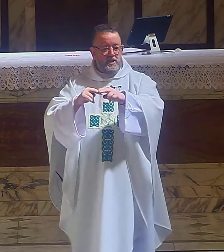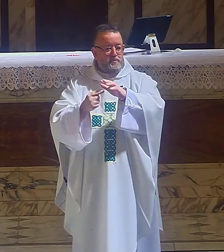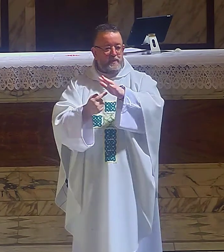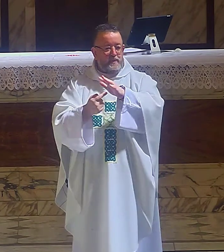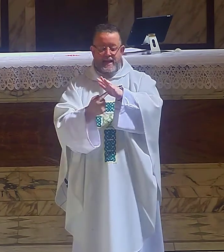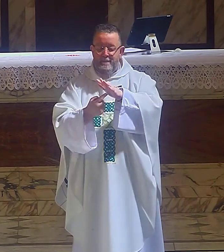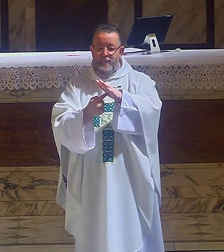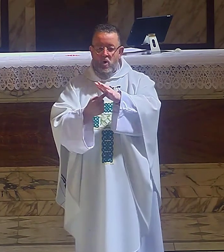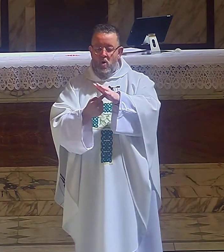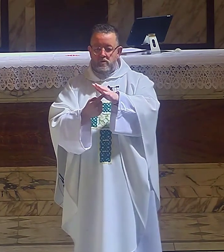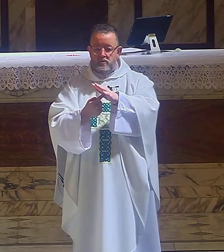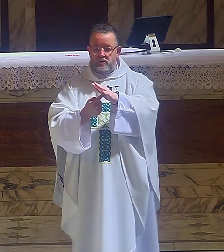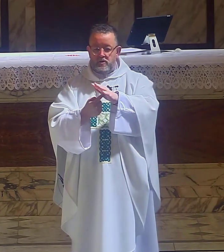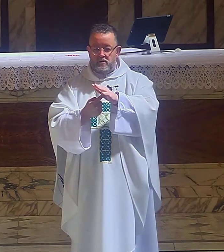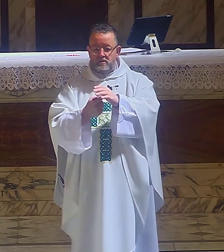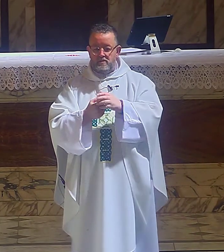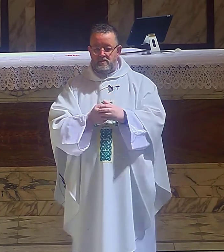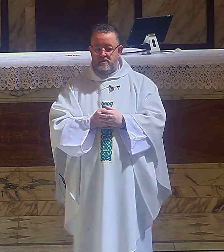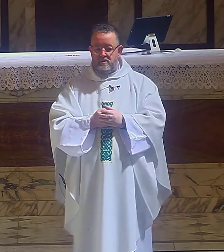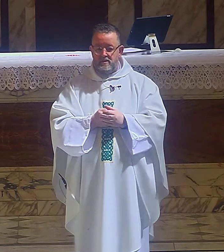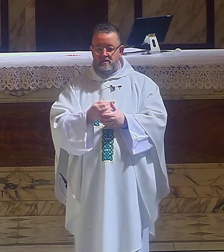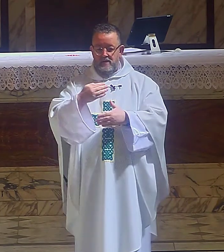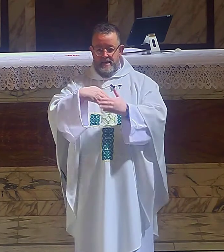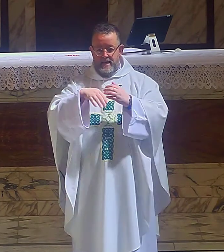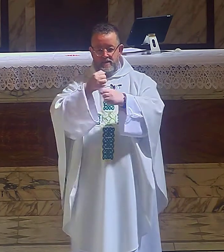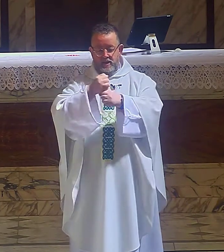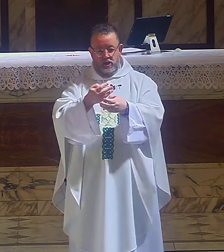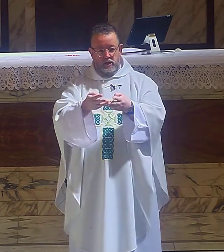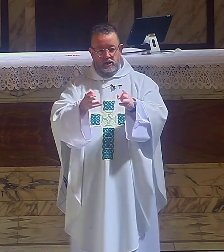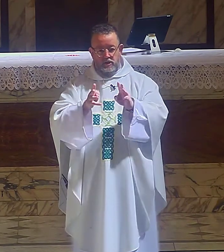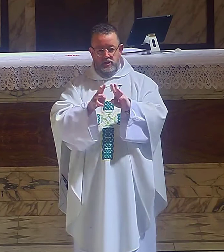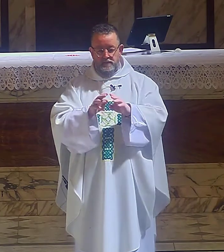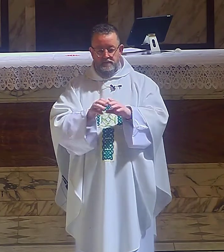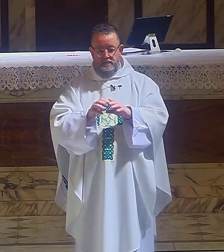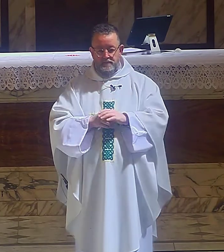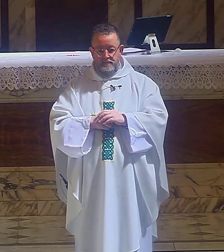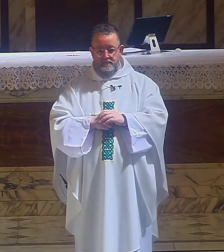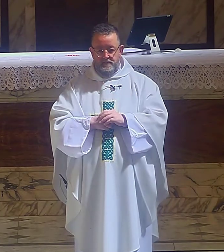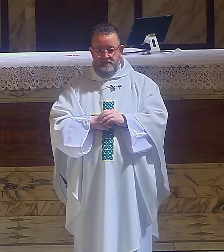Tradition has been important in the church.